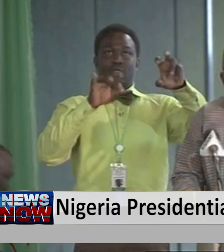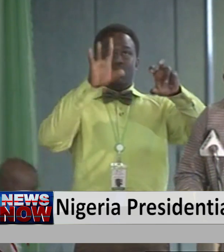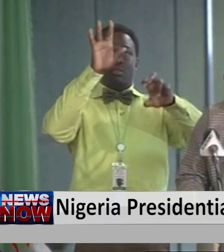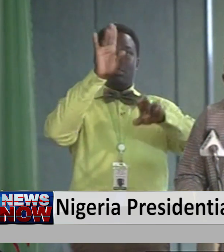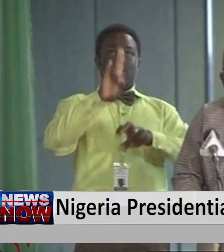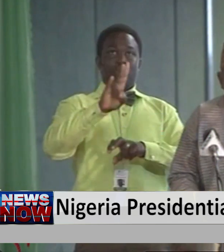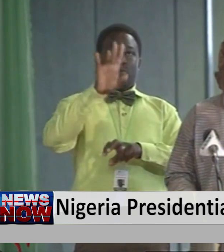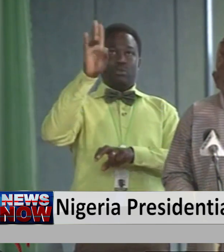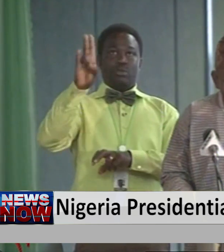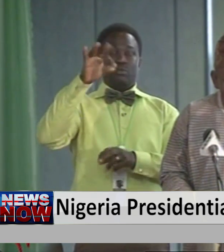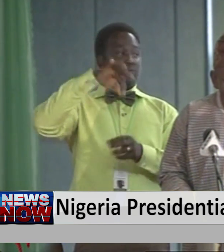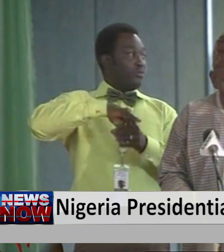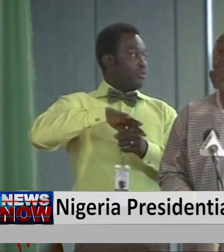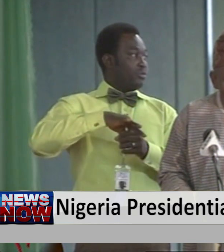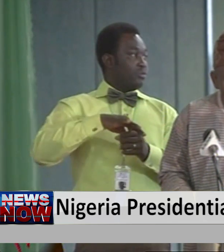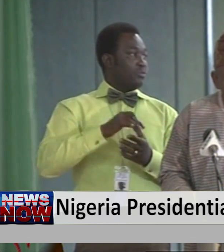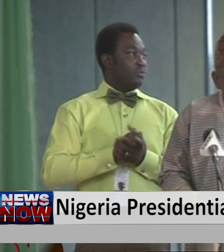377 votes.